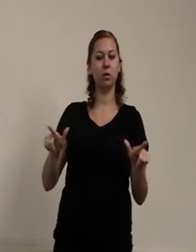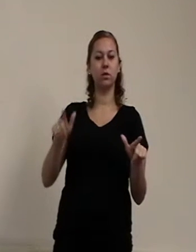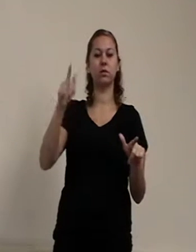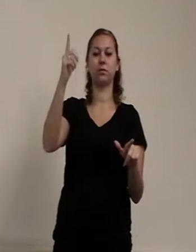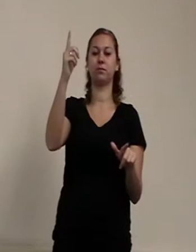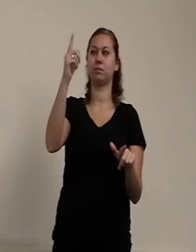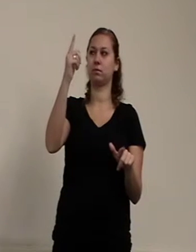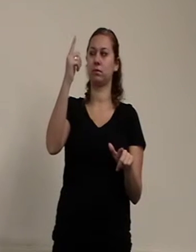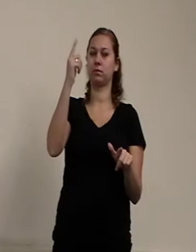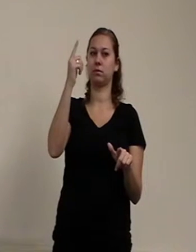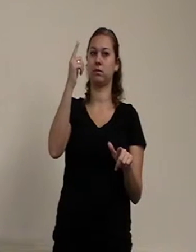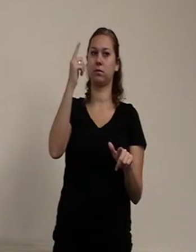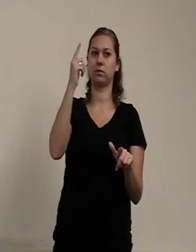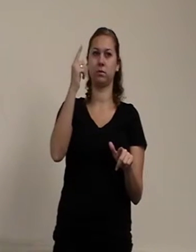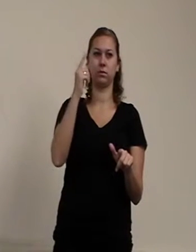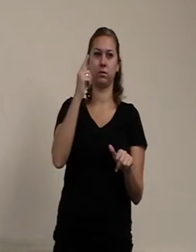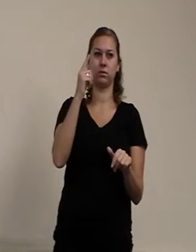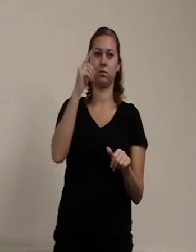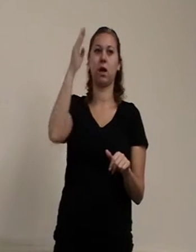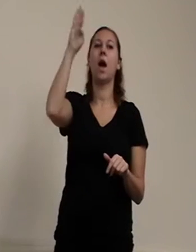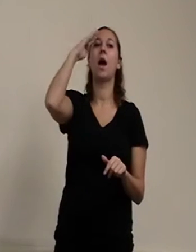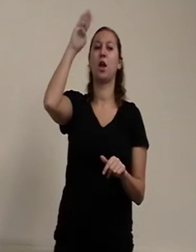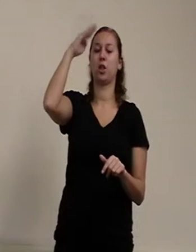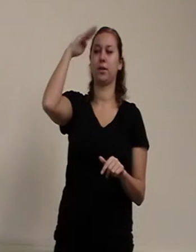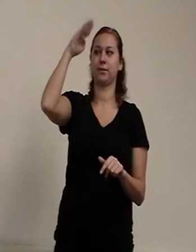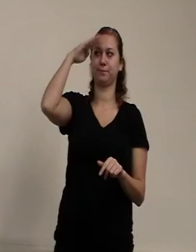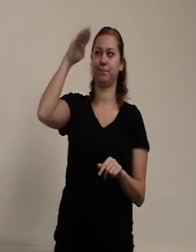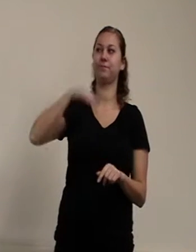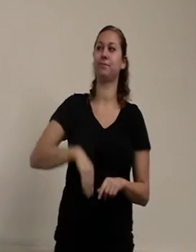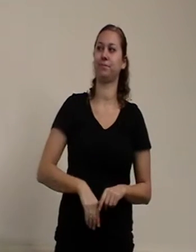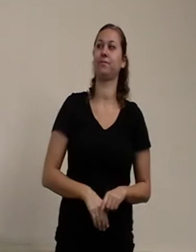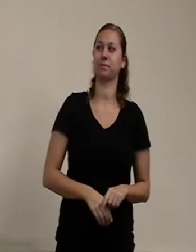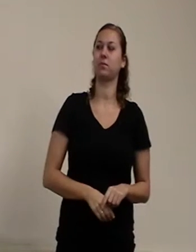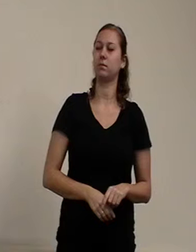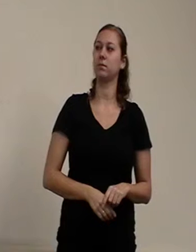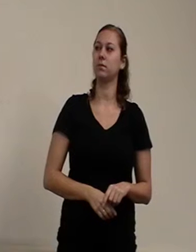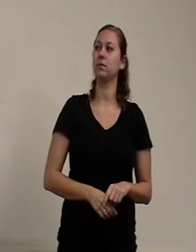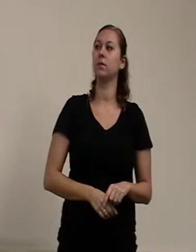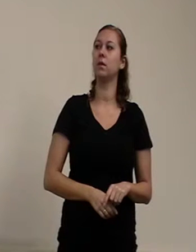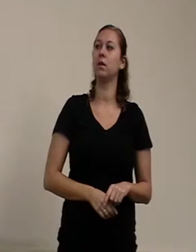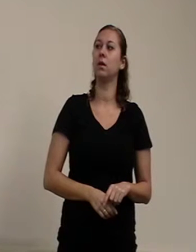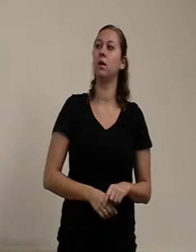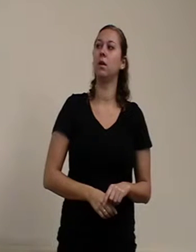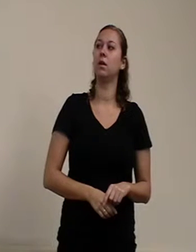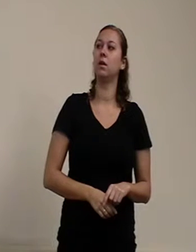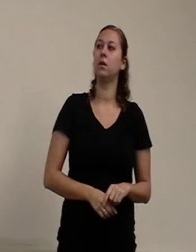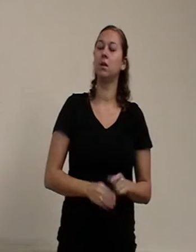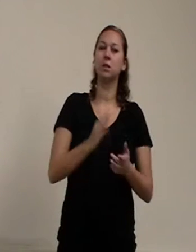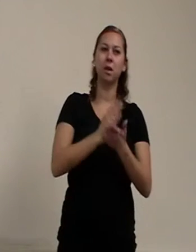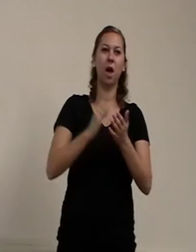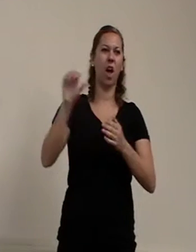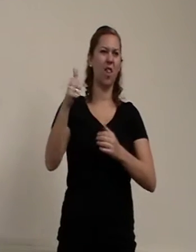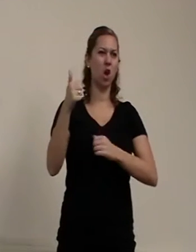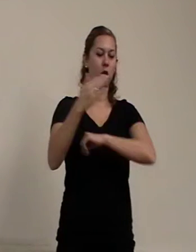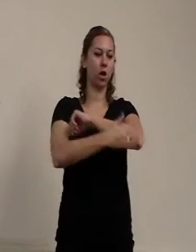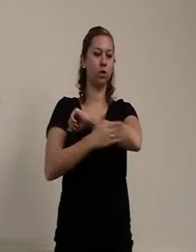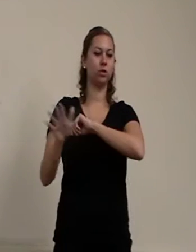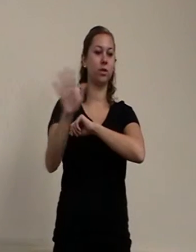So that's a really good question. But like I said, some of the countries have their own sign for that country, like we do. So